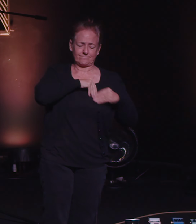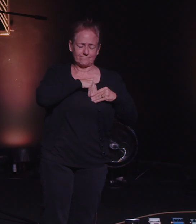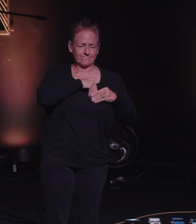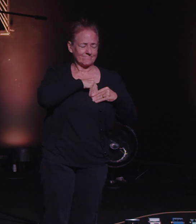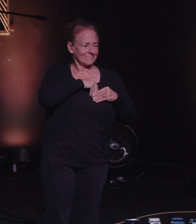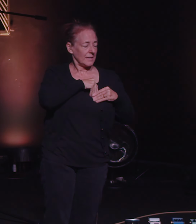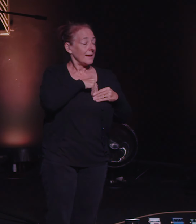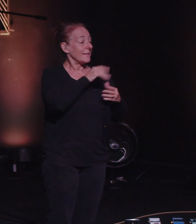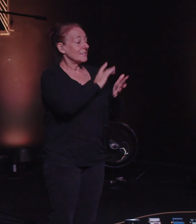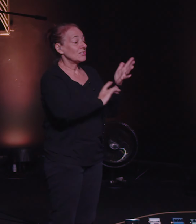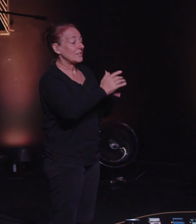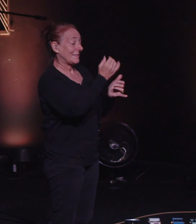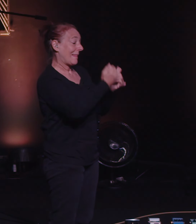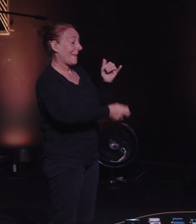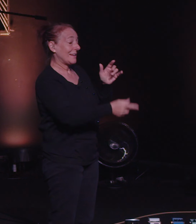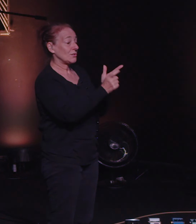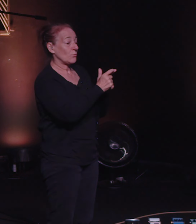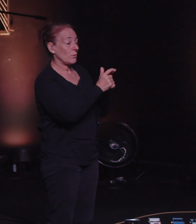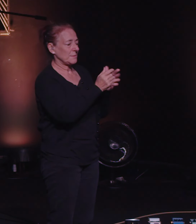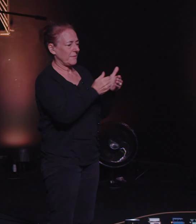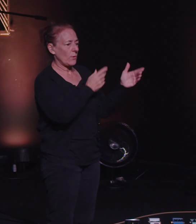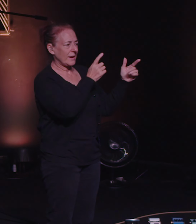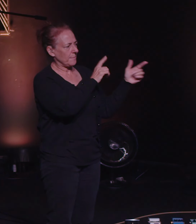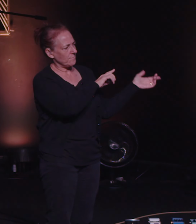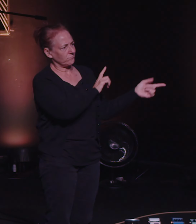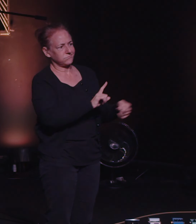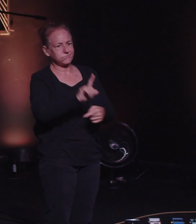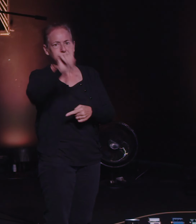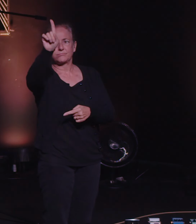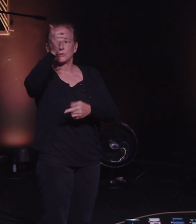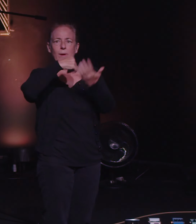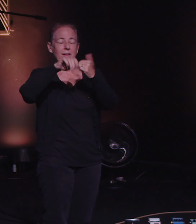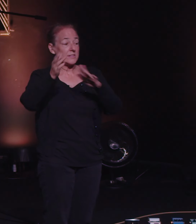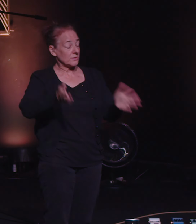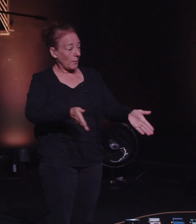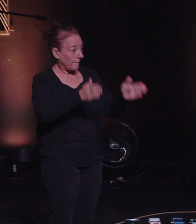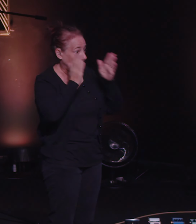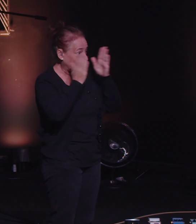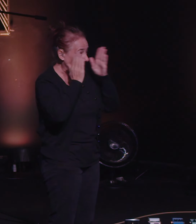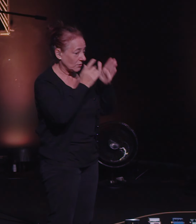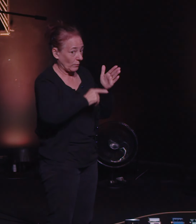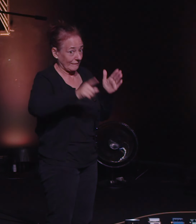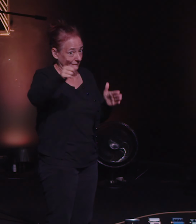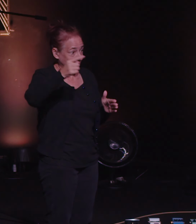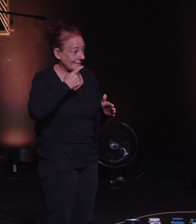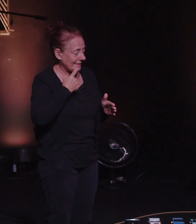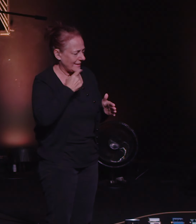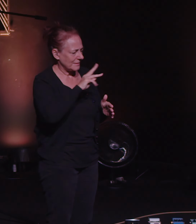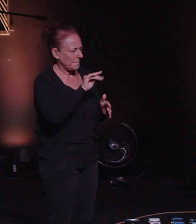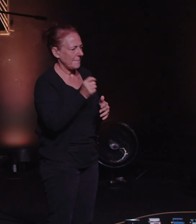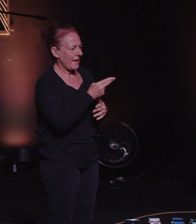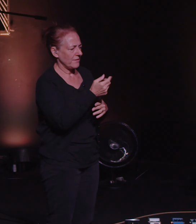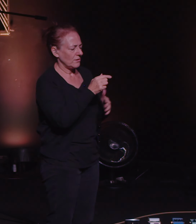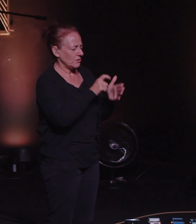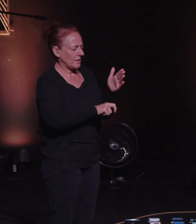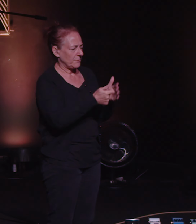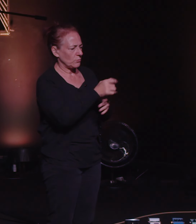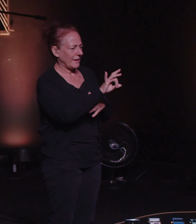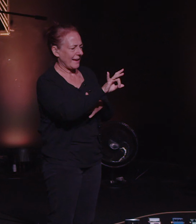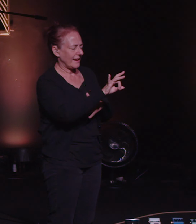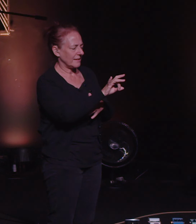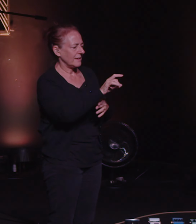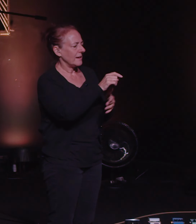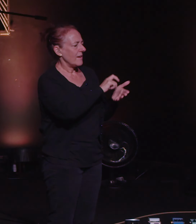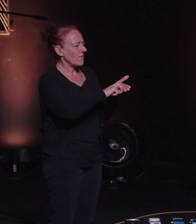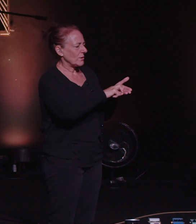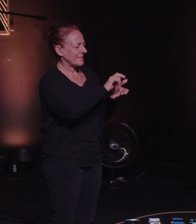these are some of Jesus' last words before he goes to heaven, so we really want to pay attention to what he had to say. So Matthew chapter 28, starting in